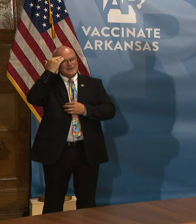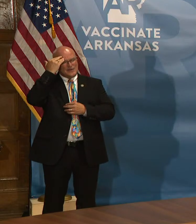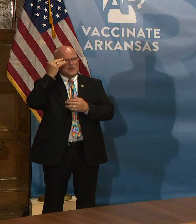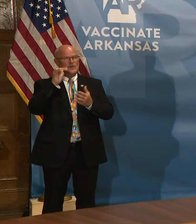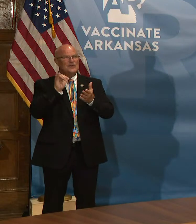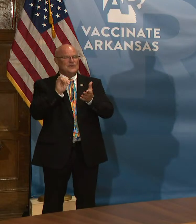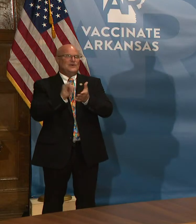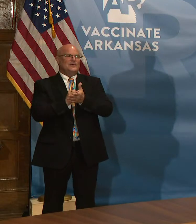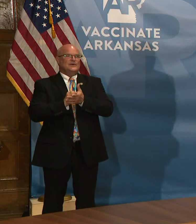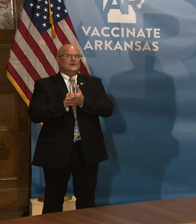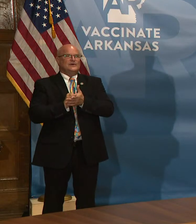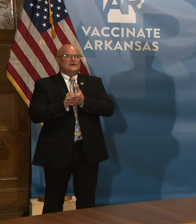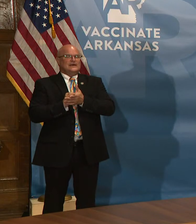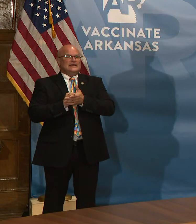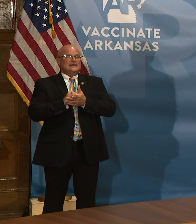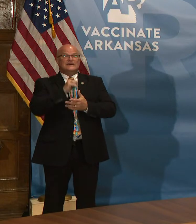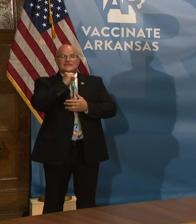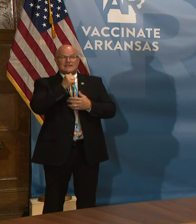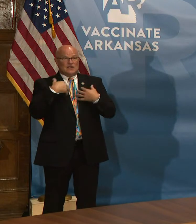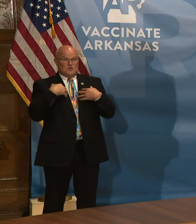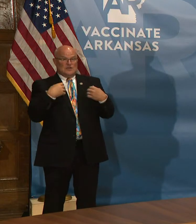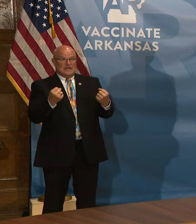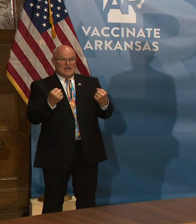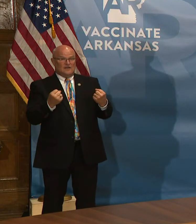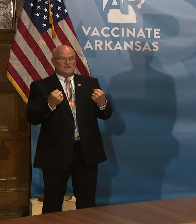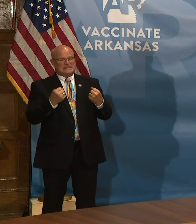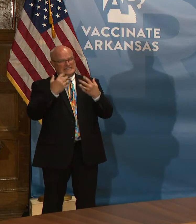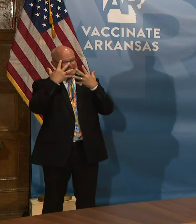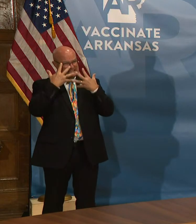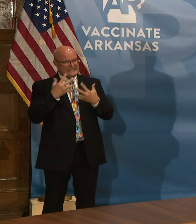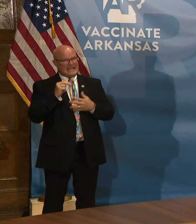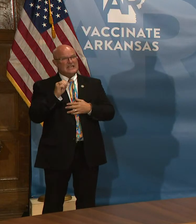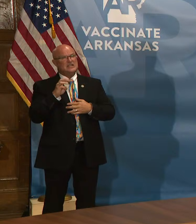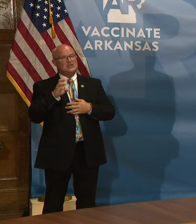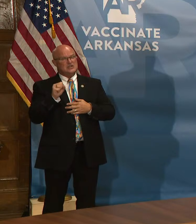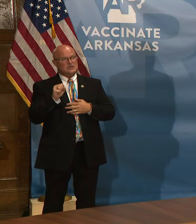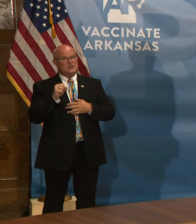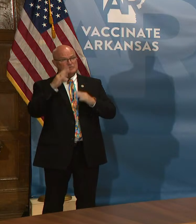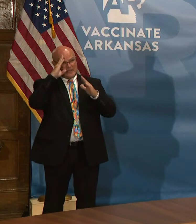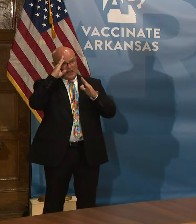that's, you know, if they don't recover, that's very, very sad news.